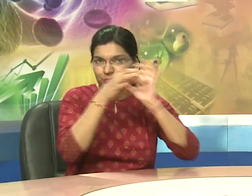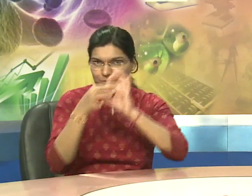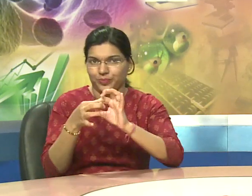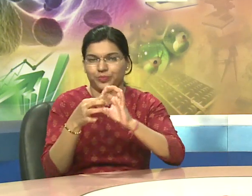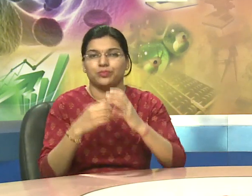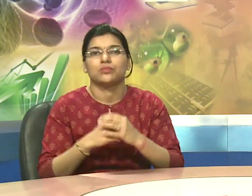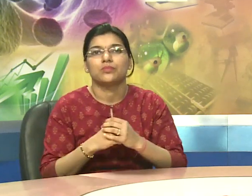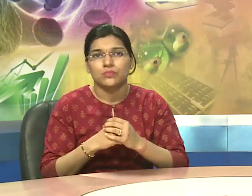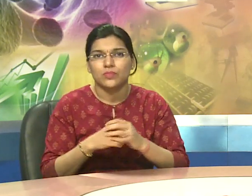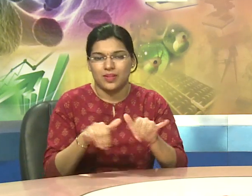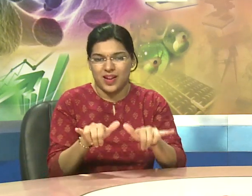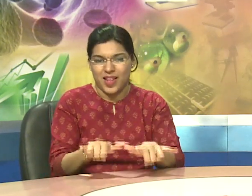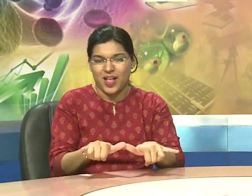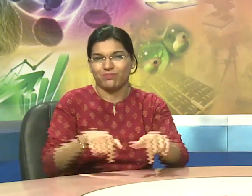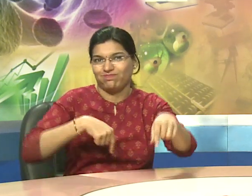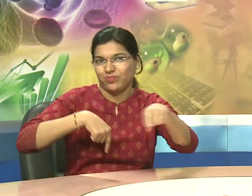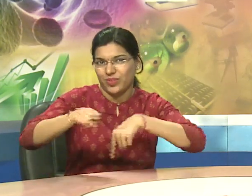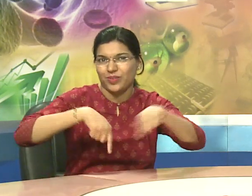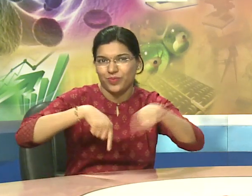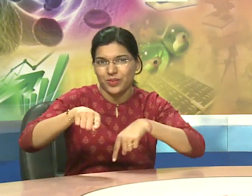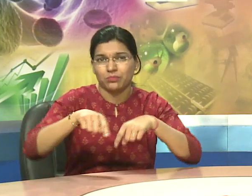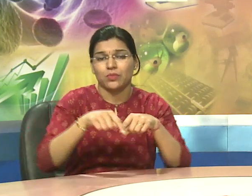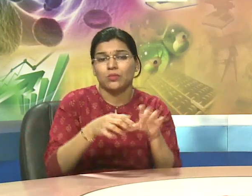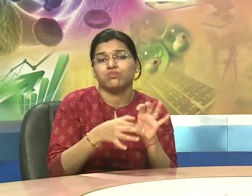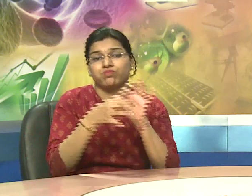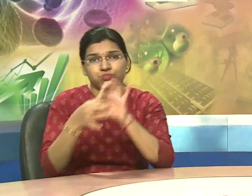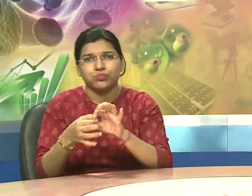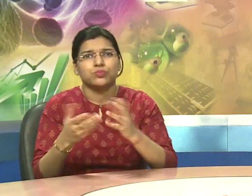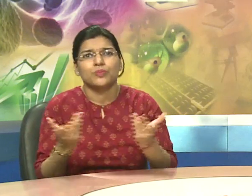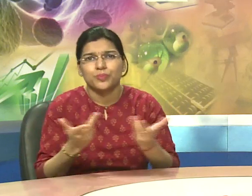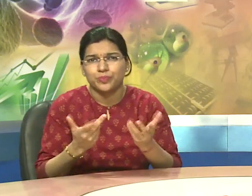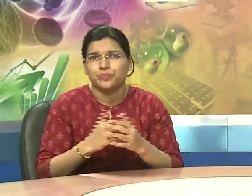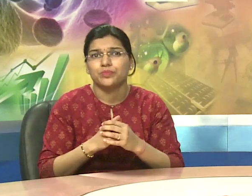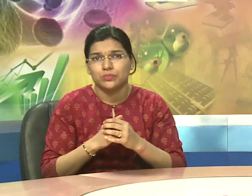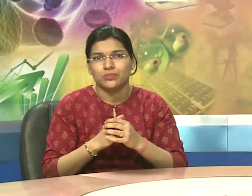Land transport. As I have said earlier, let's explain it.